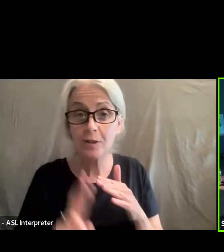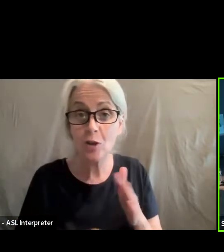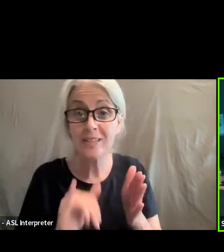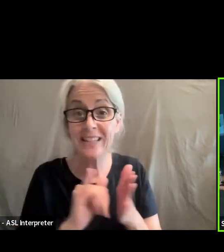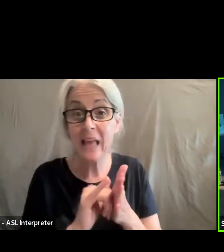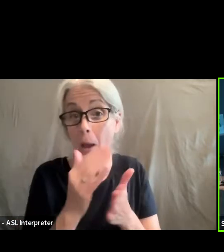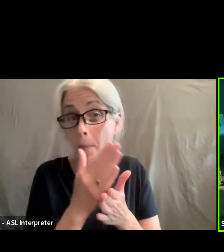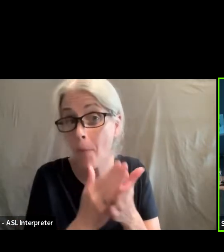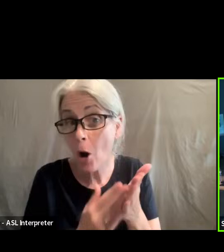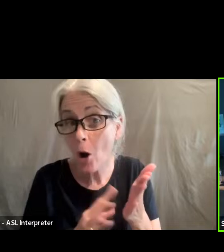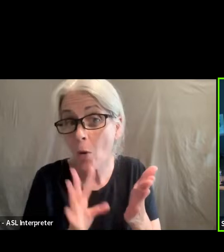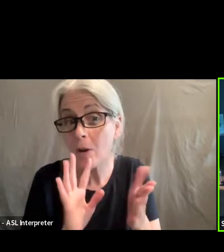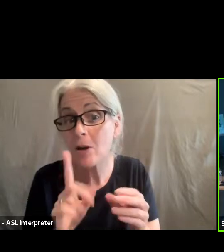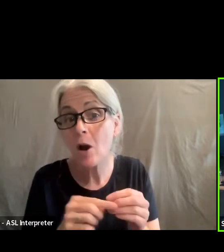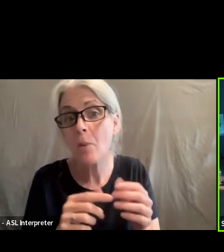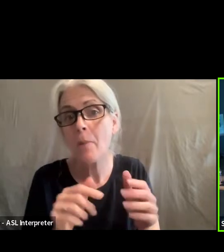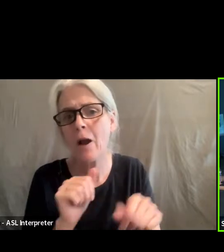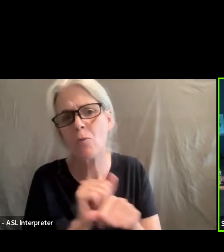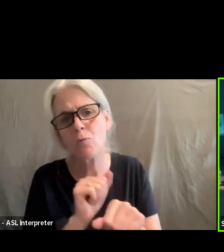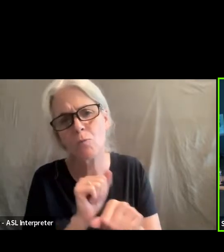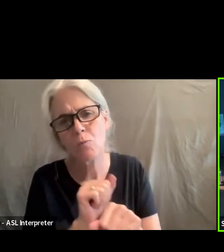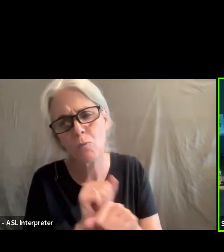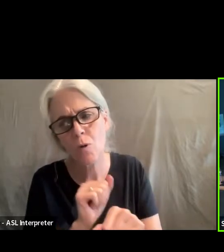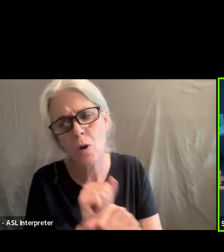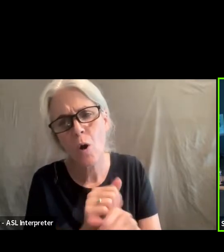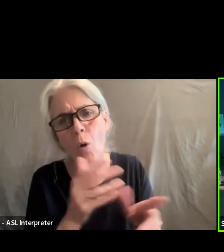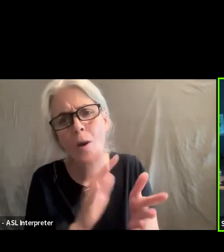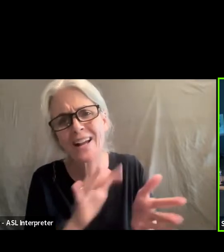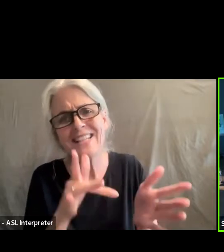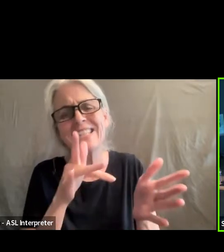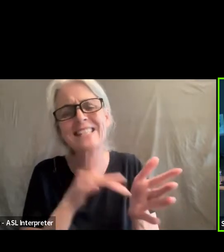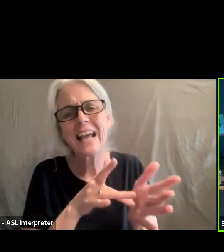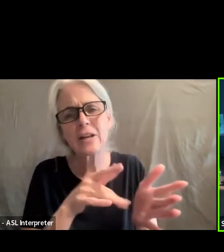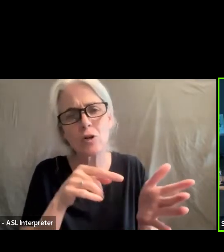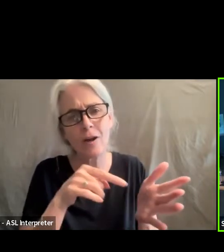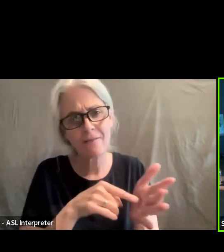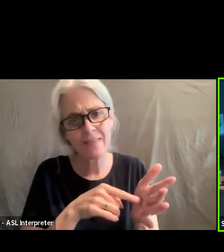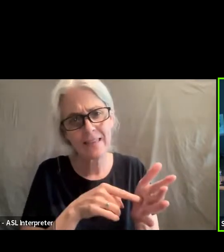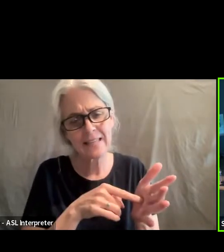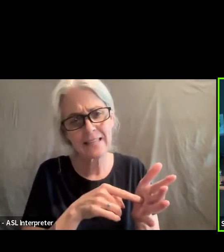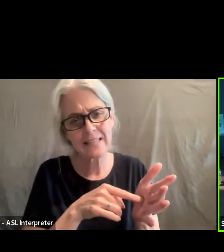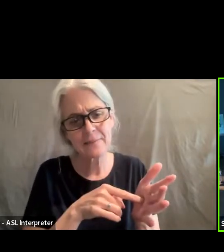we talk a lot about, try to work hard on. It's what's at the center of this humanizing